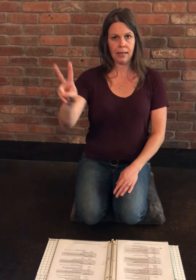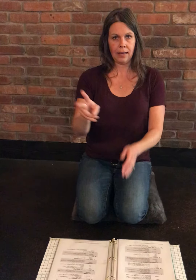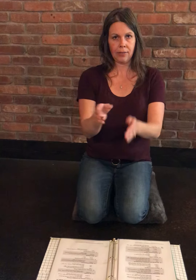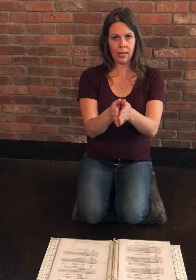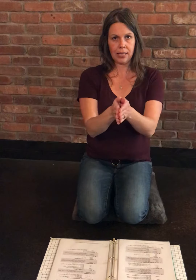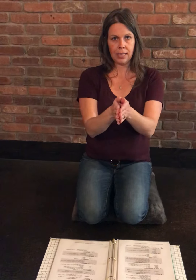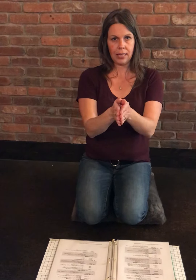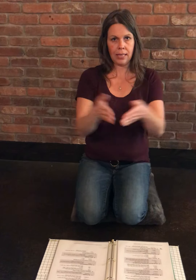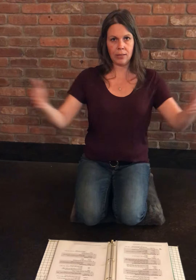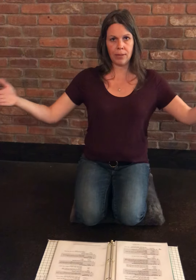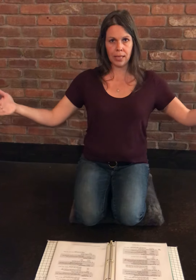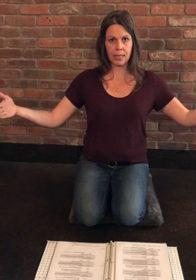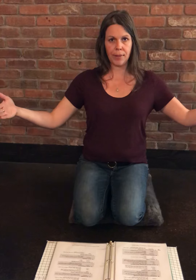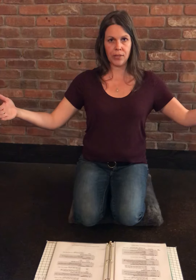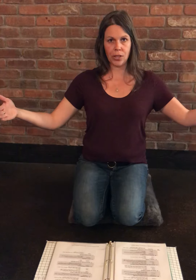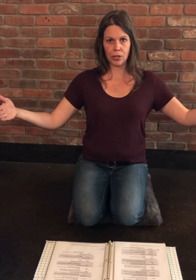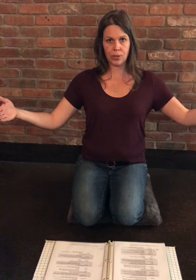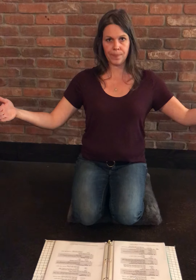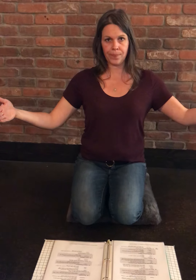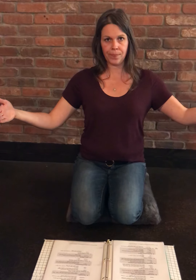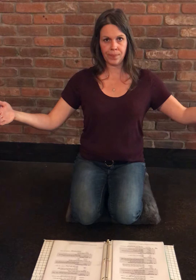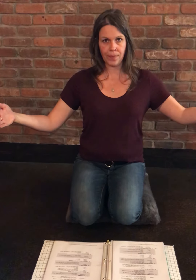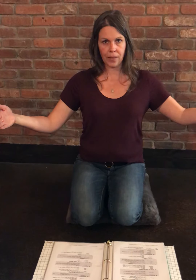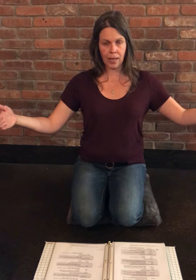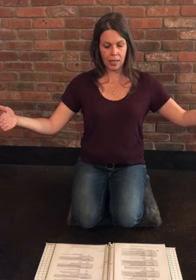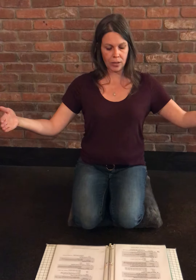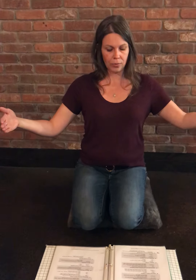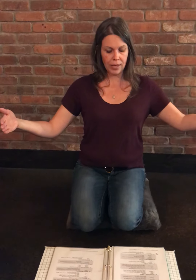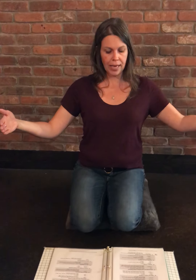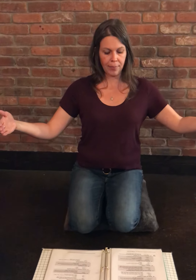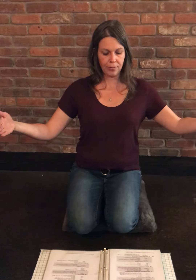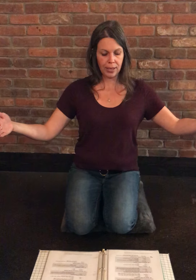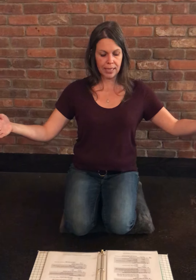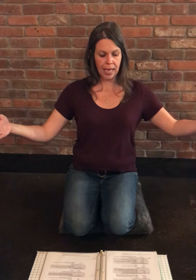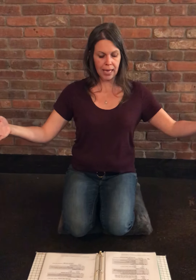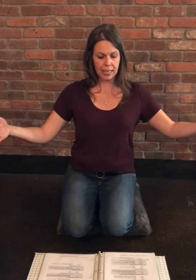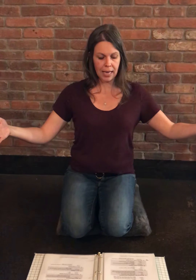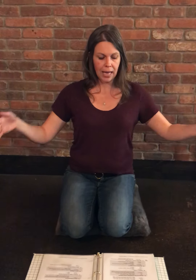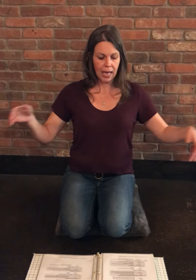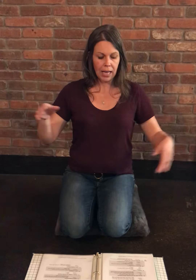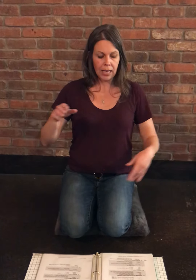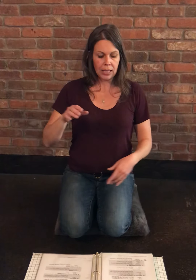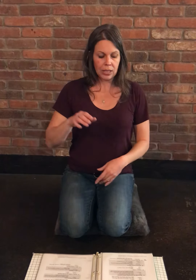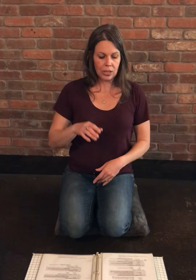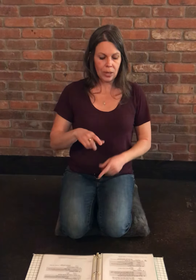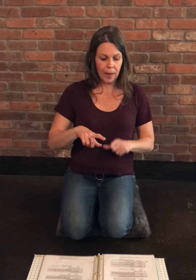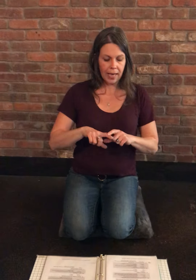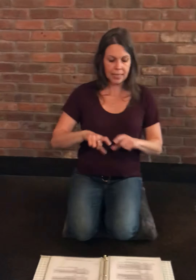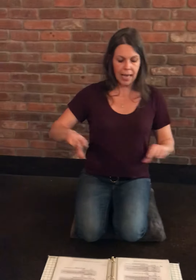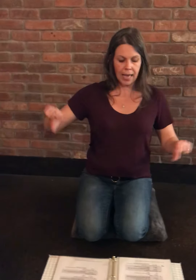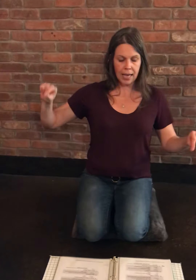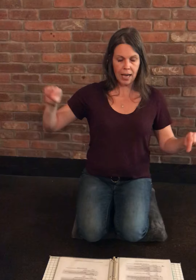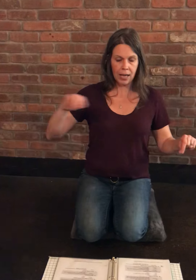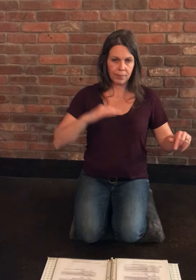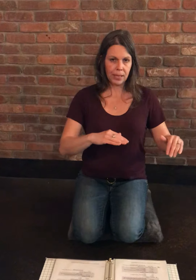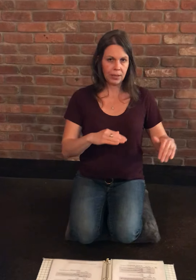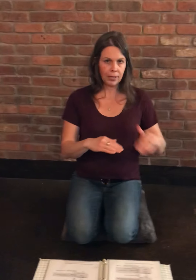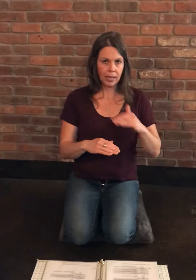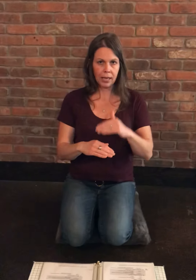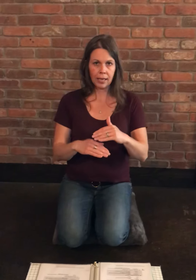After that, East-West Schism of the Church. Okay, so recap of week 10. Japan's Heian